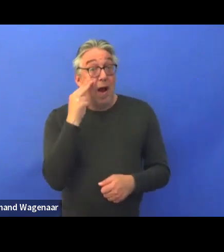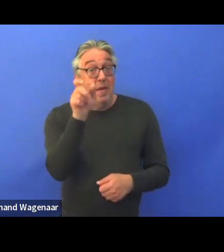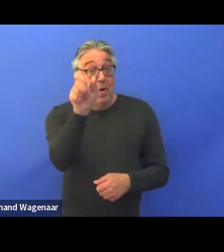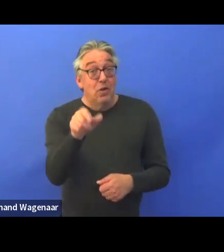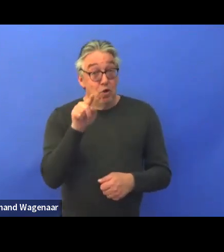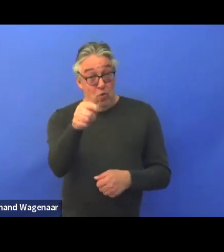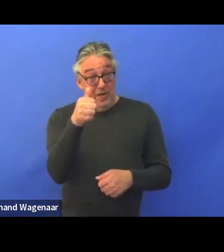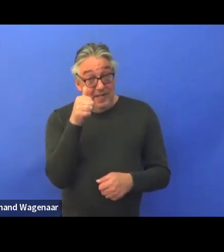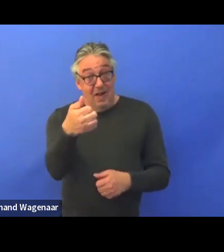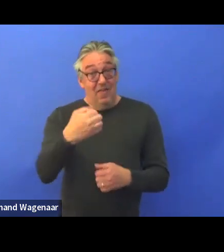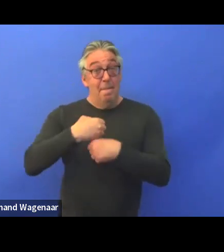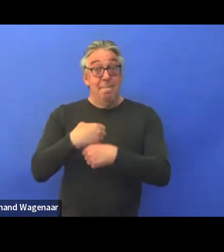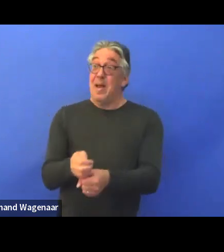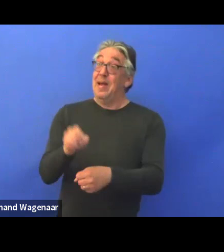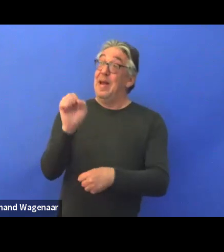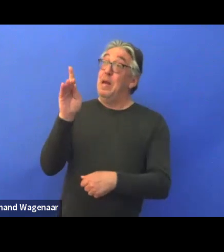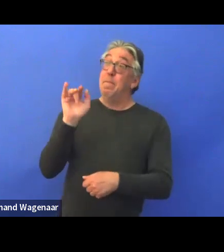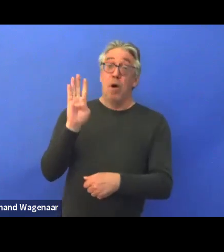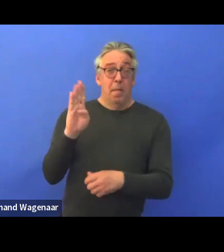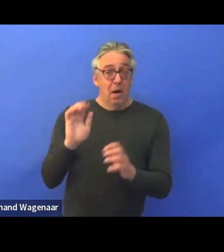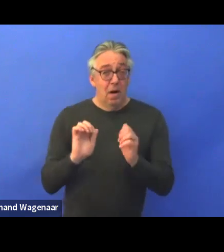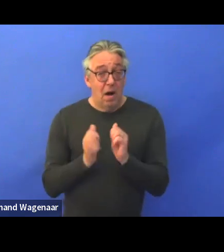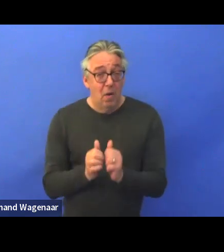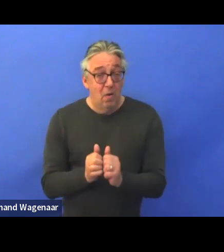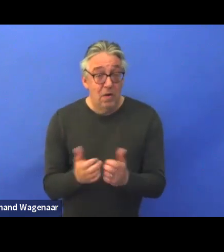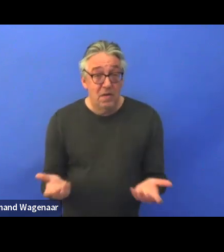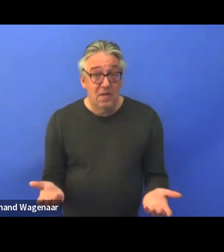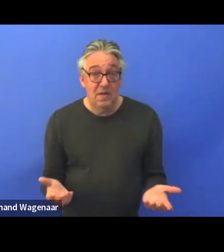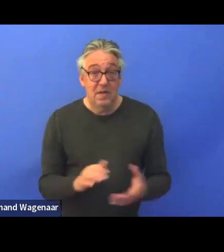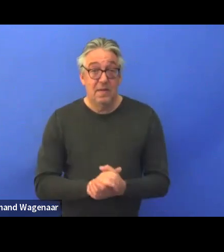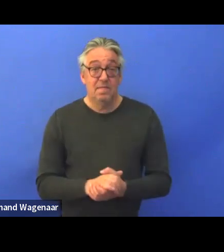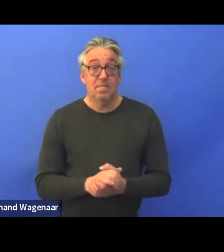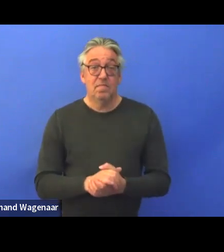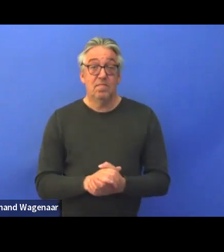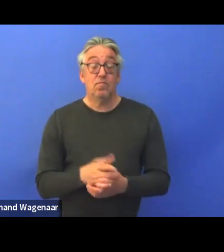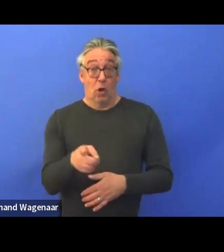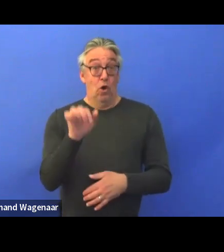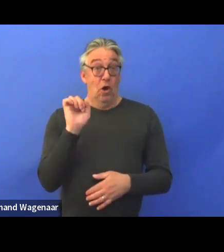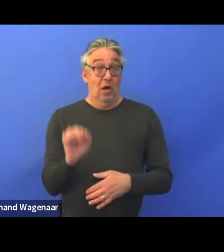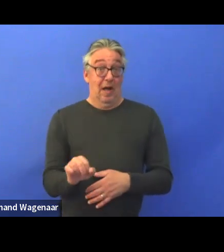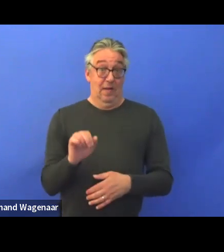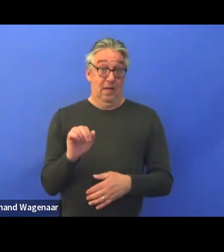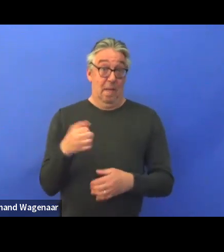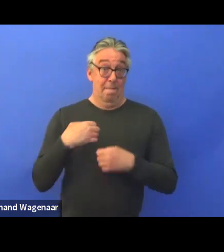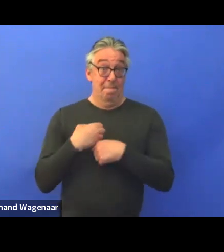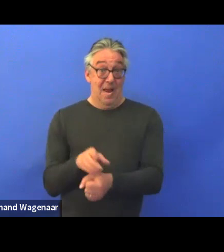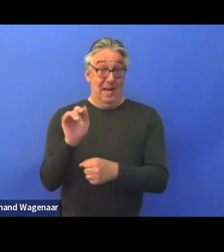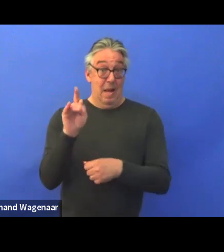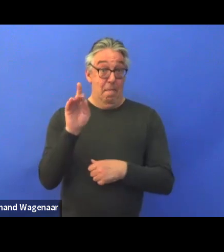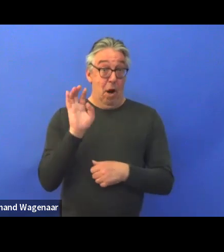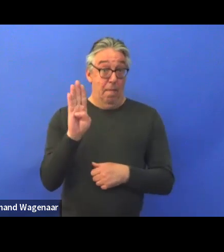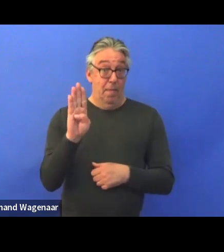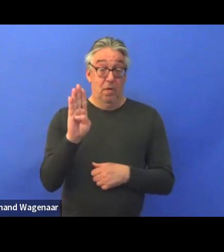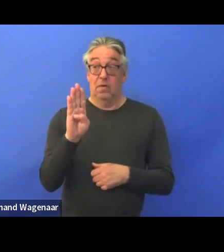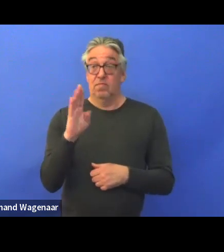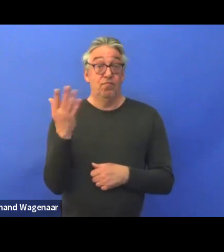create EPUB? So you can also create EPUBs using common word processors. In